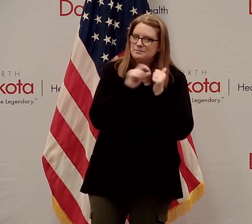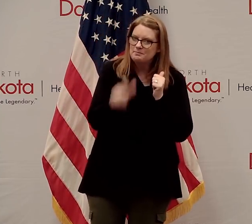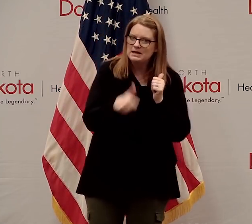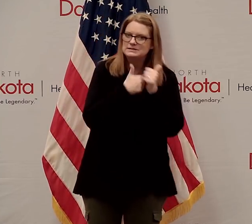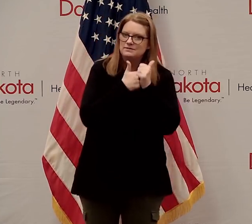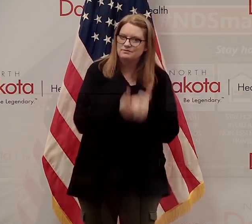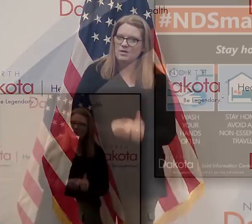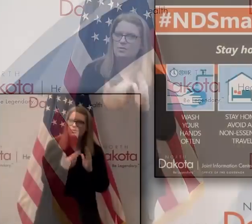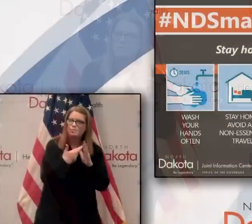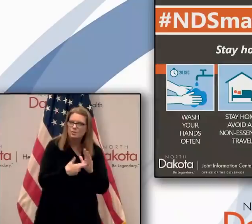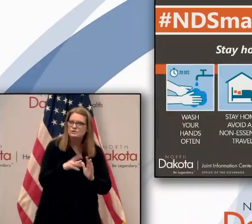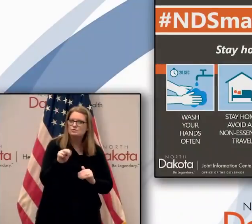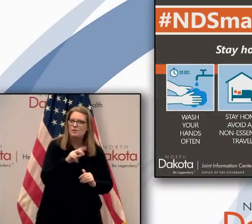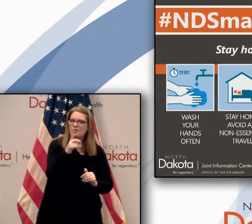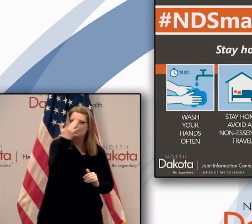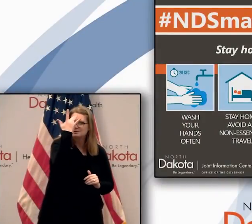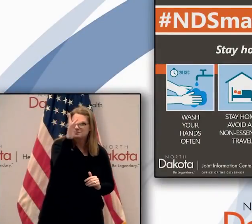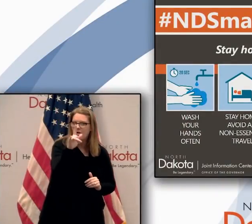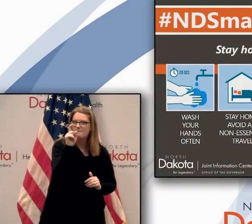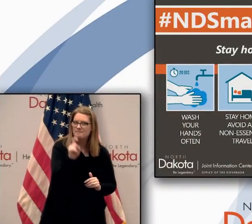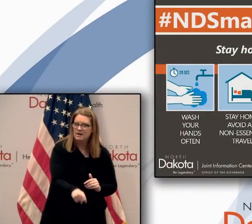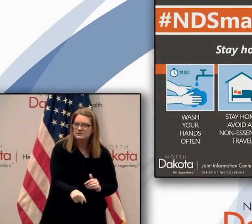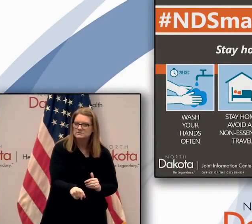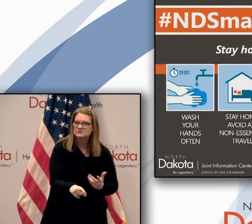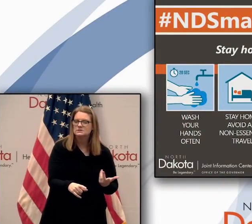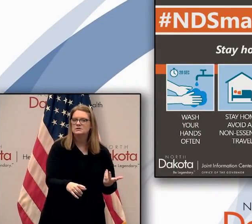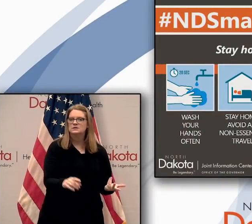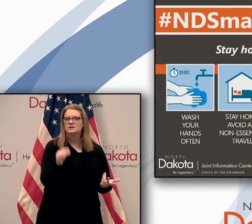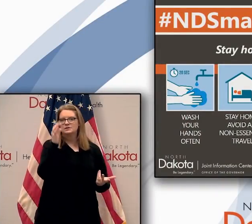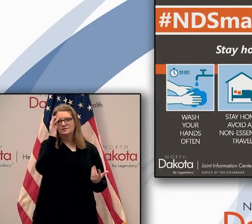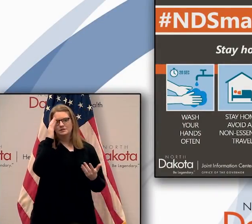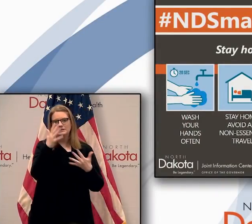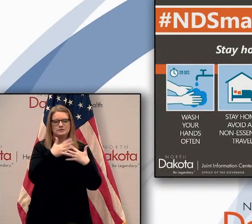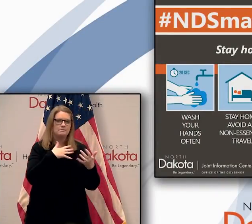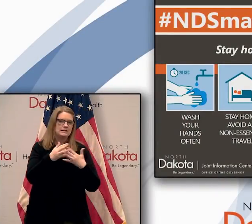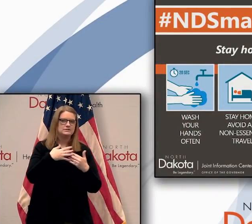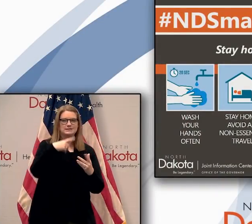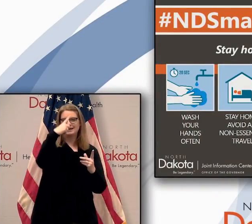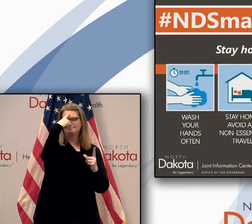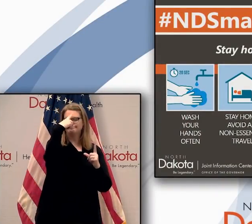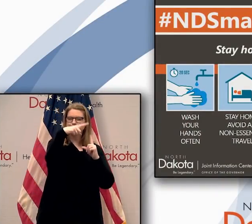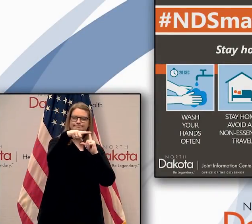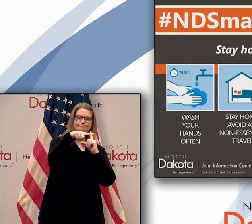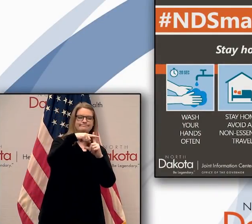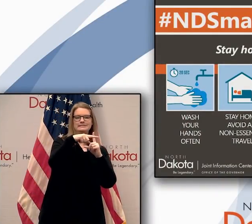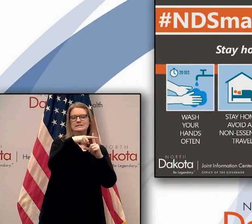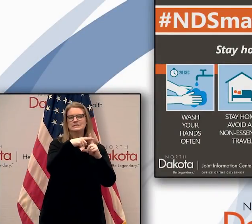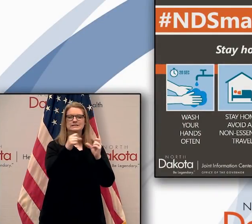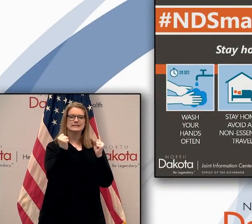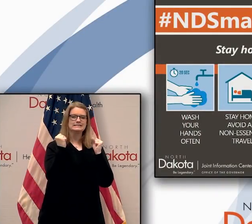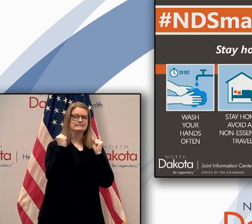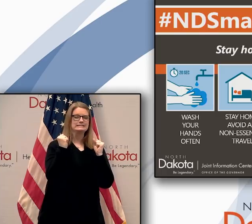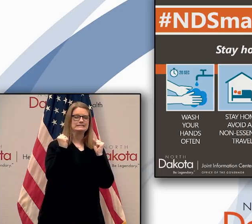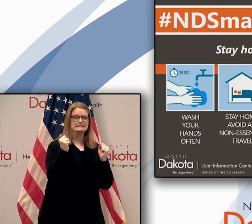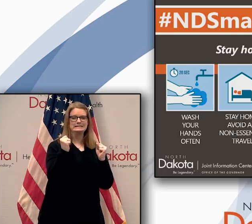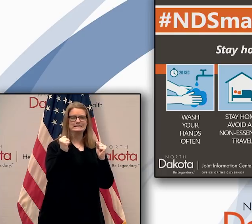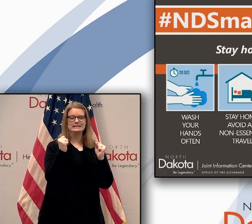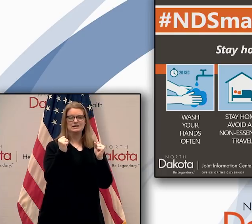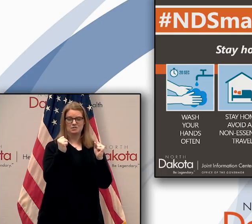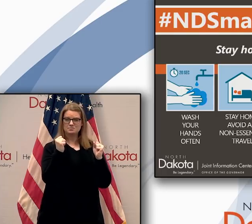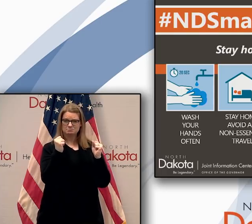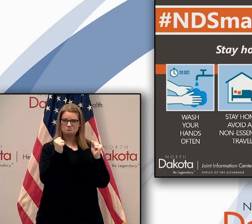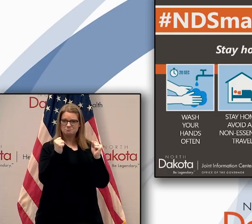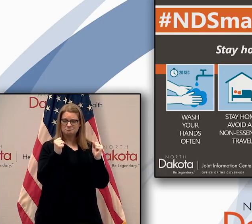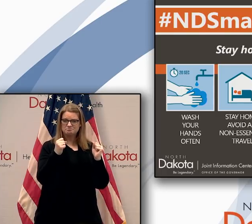And that means we got to continue with, even no matter how much optimism that one might hold about our